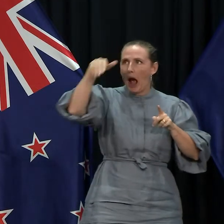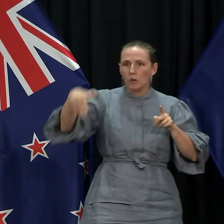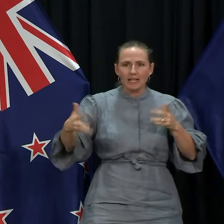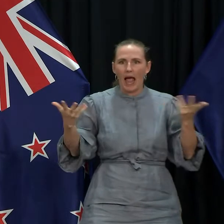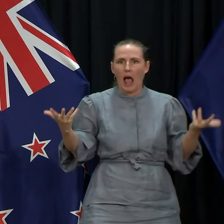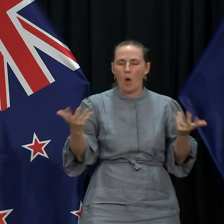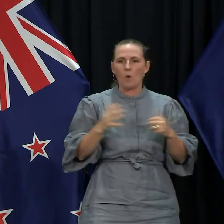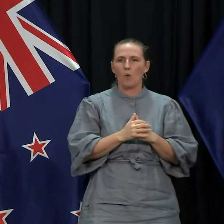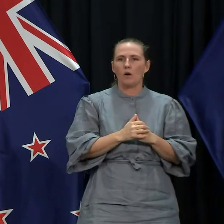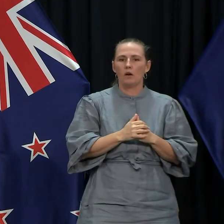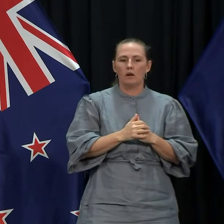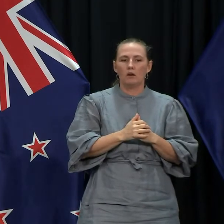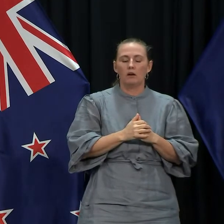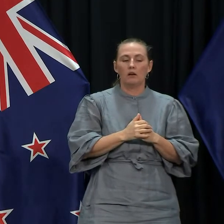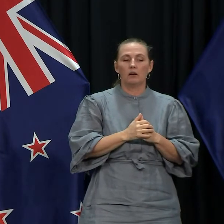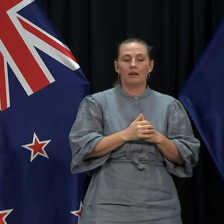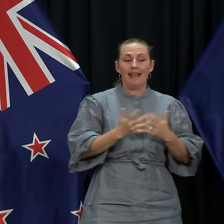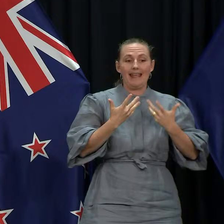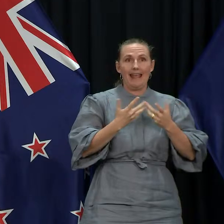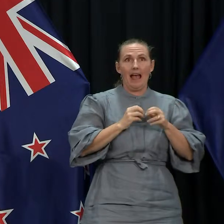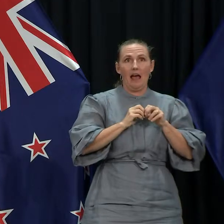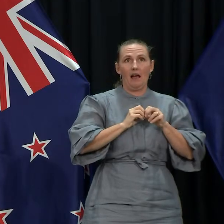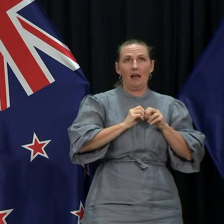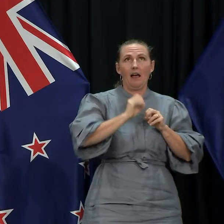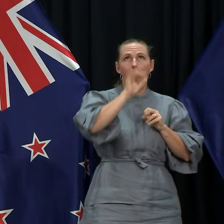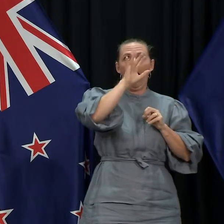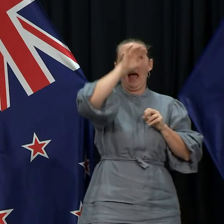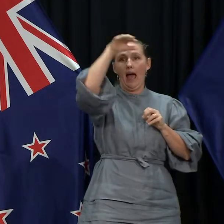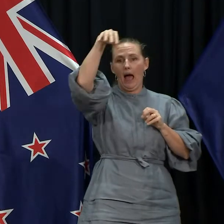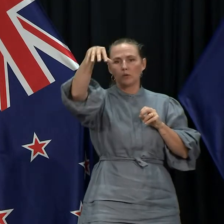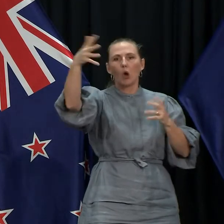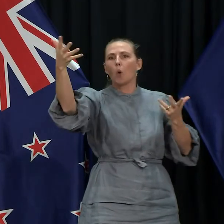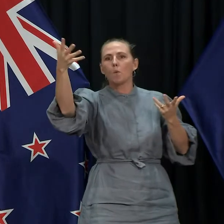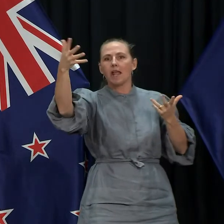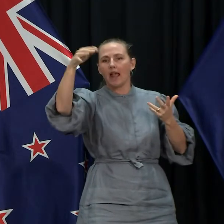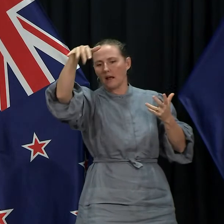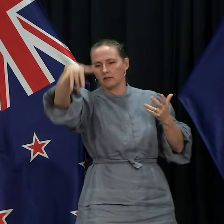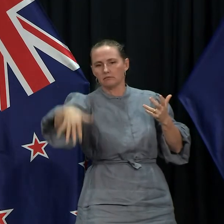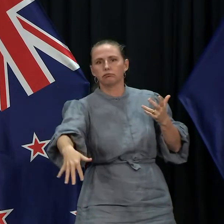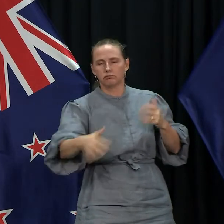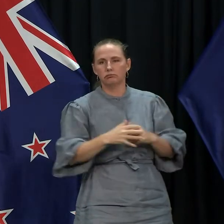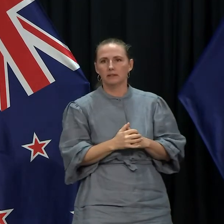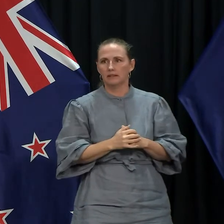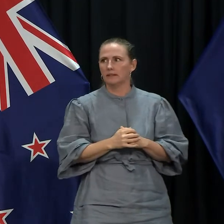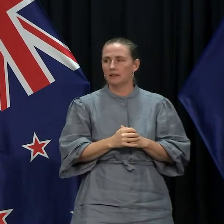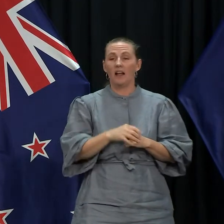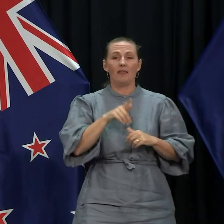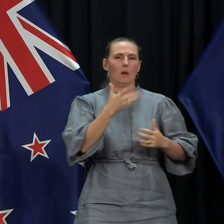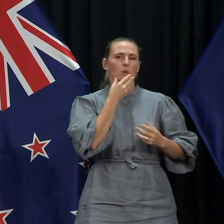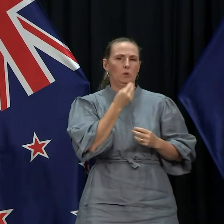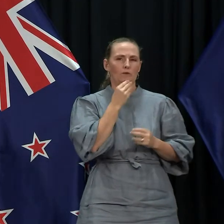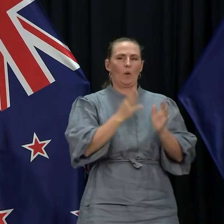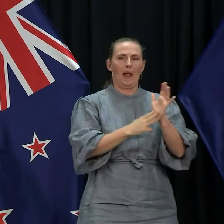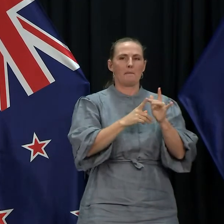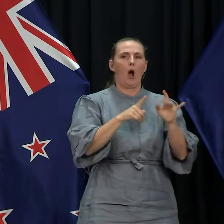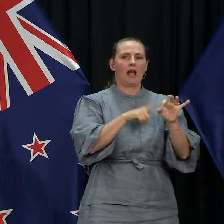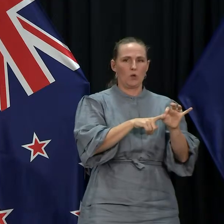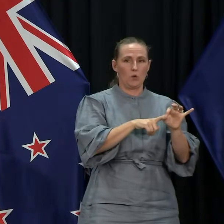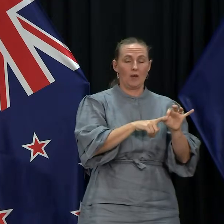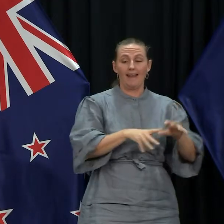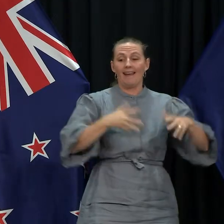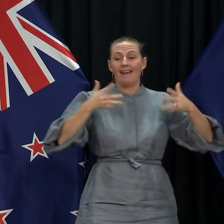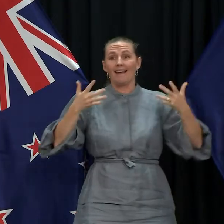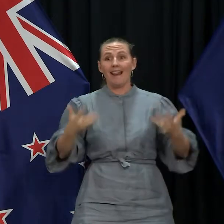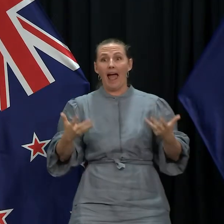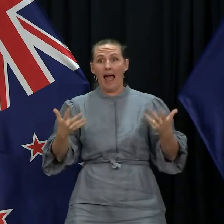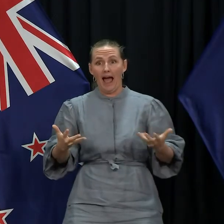to. And so that really was something that was very useful for us for those MIQ facilities. Different again to then